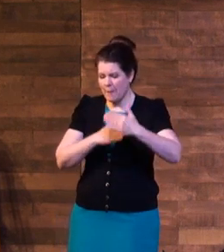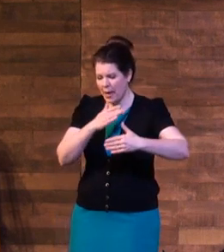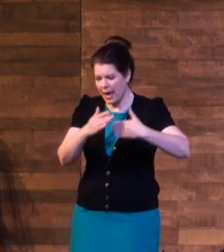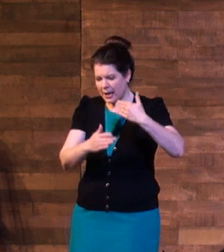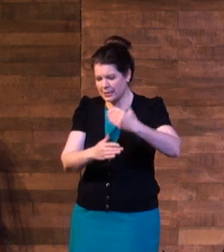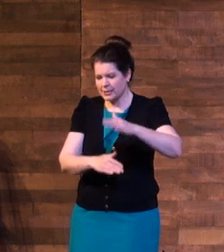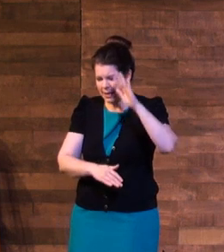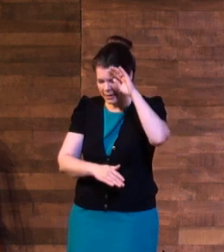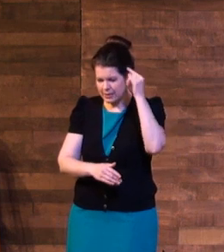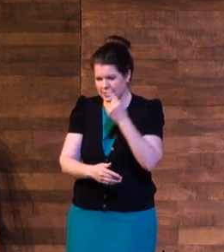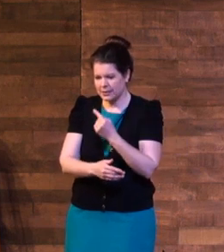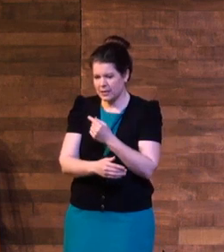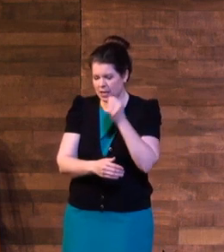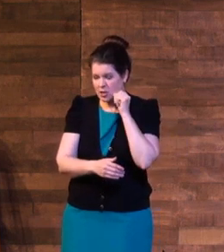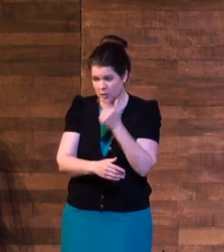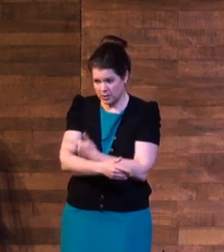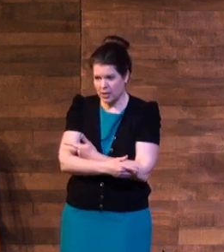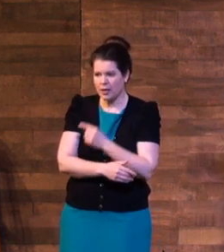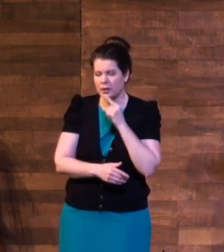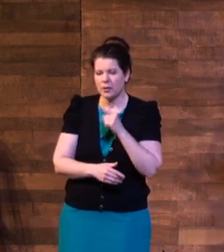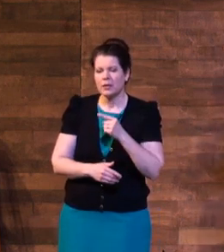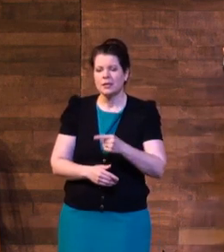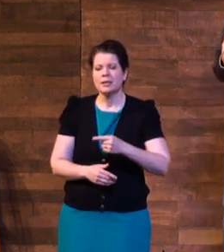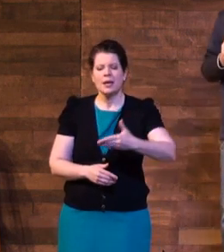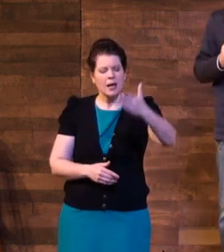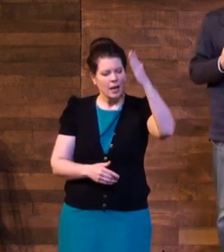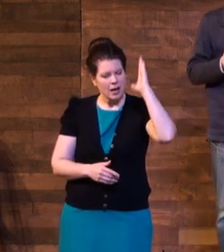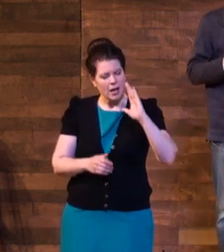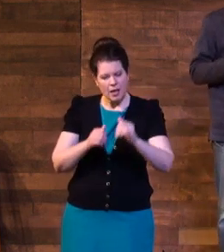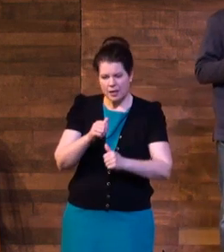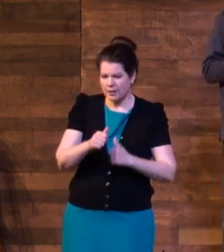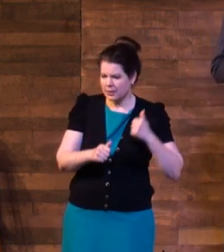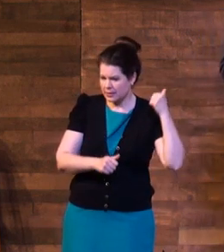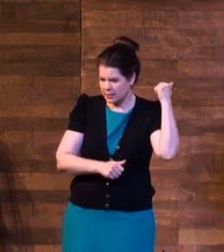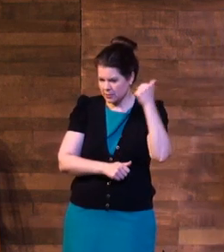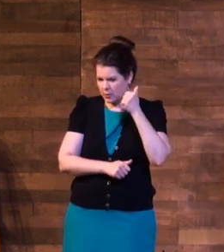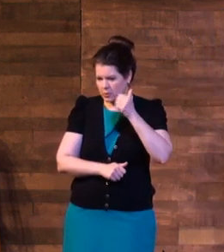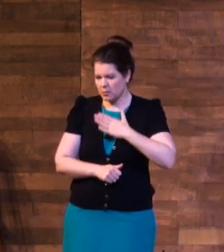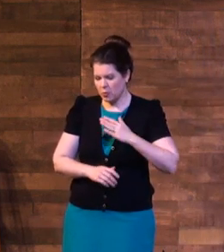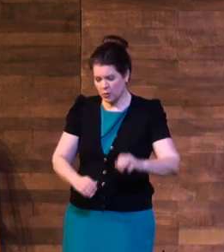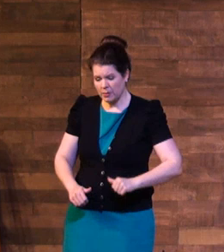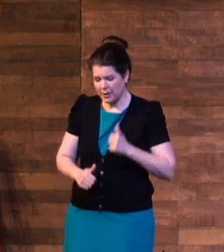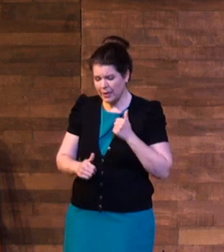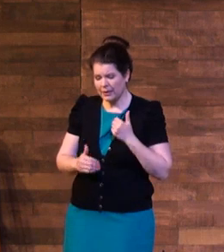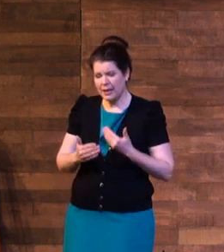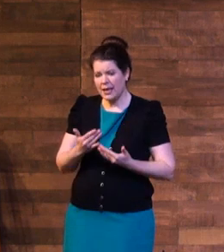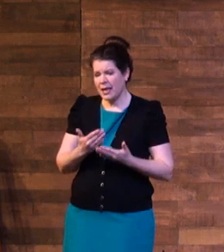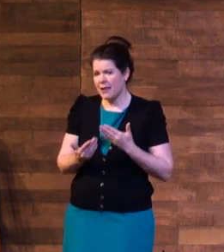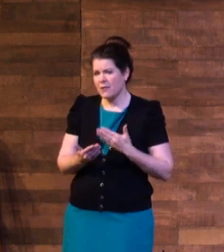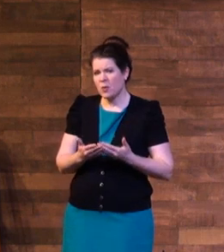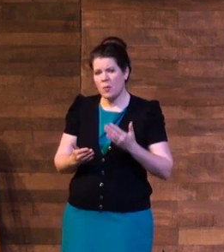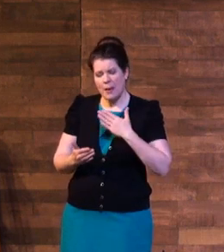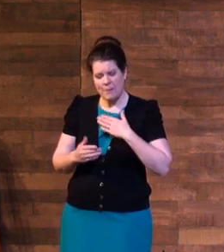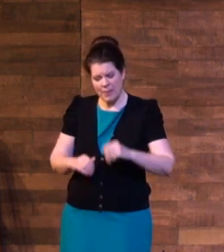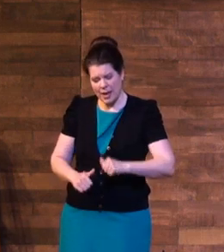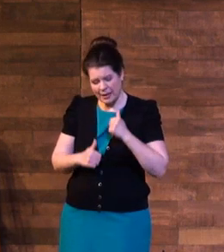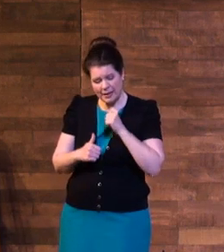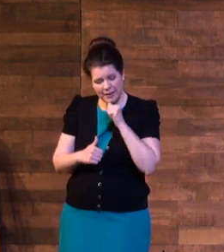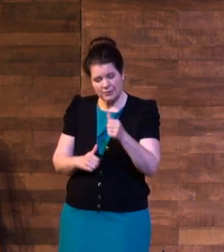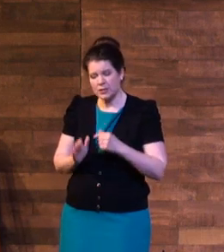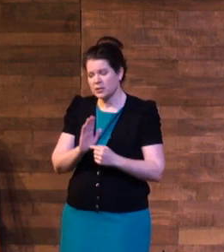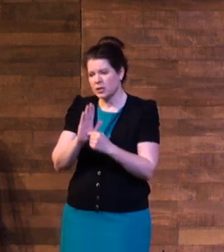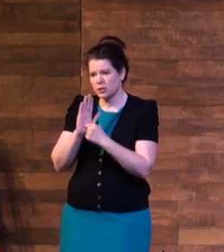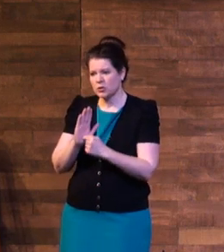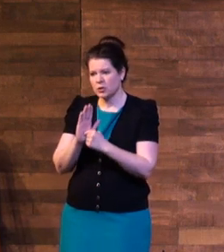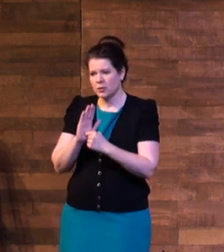God is the most important thing in my life, even if my life didn't always show it. And Jephthah's daughter saw that, and the last thing that she